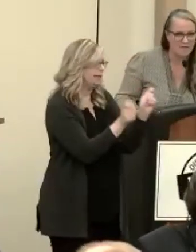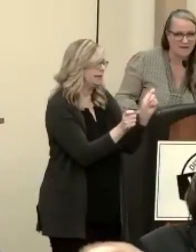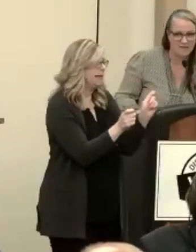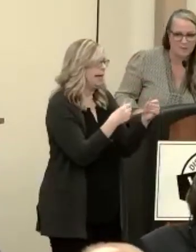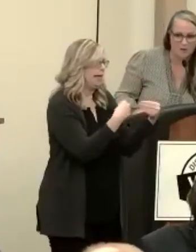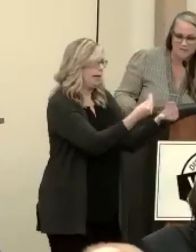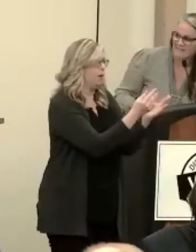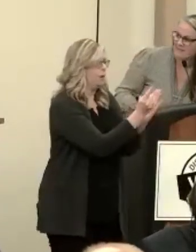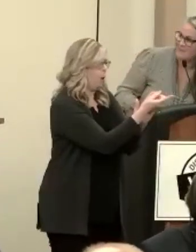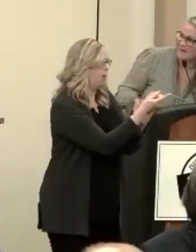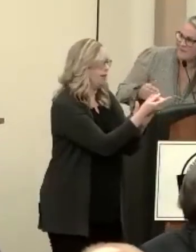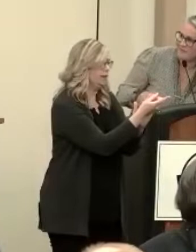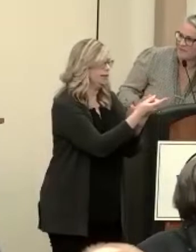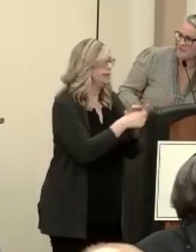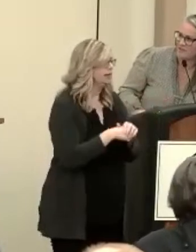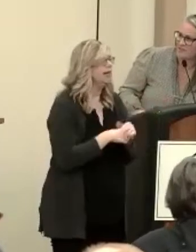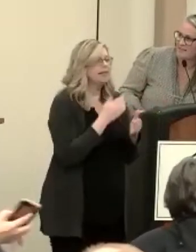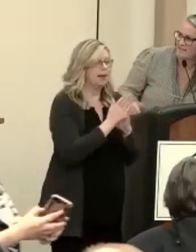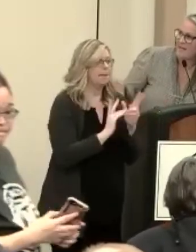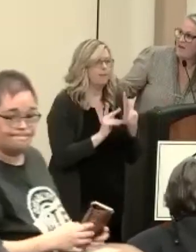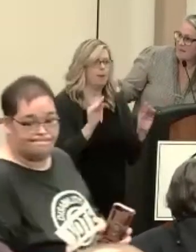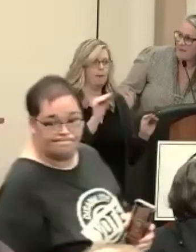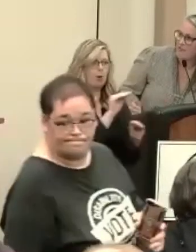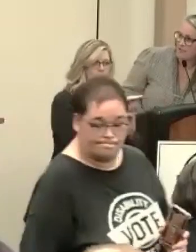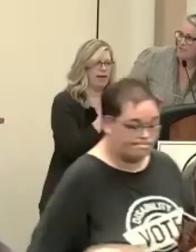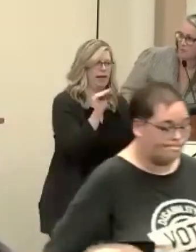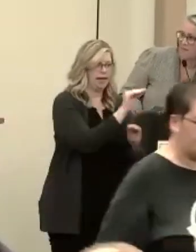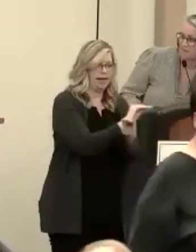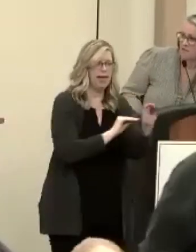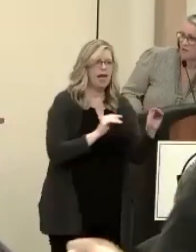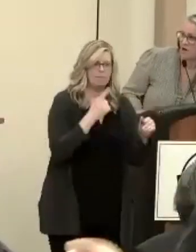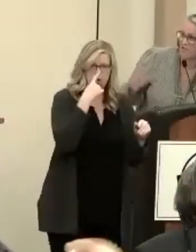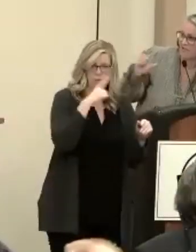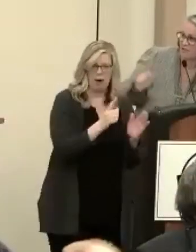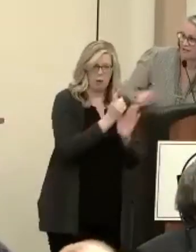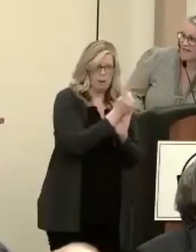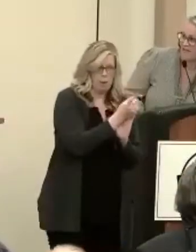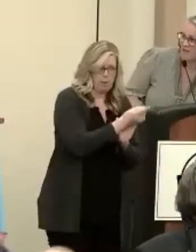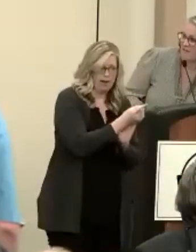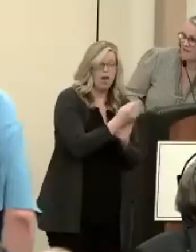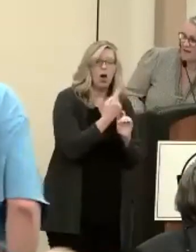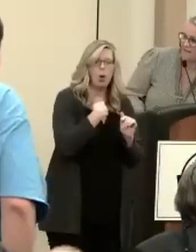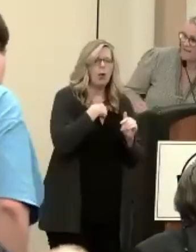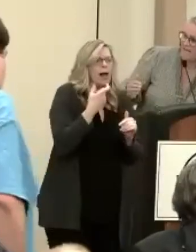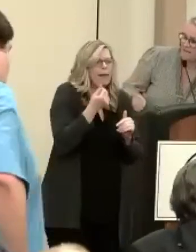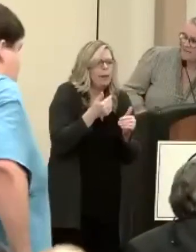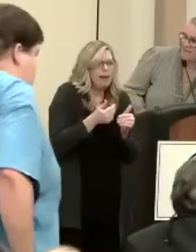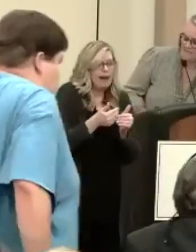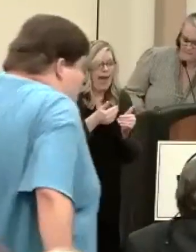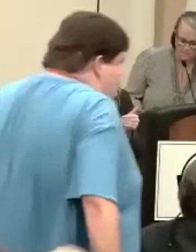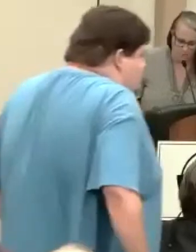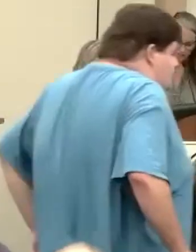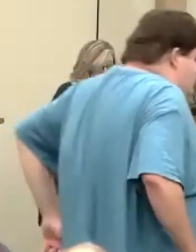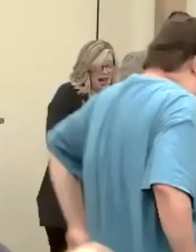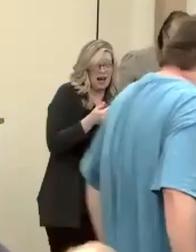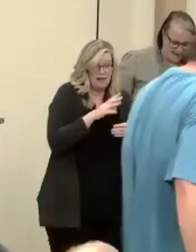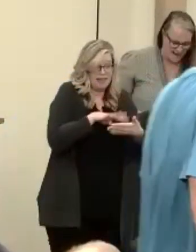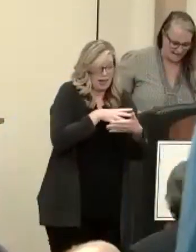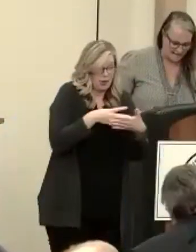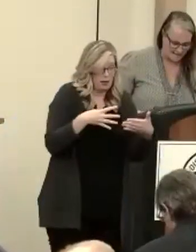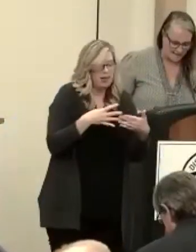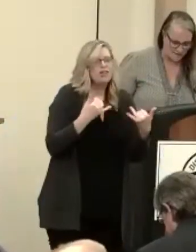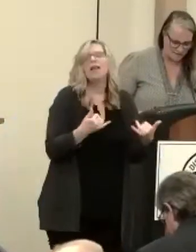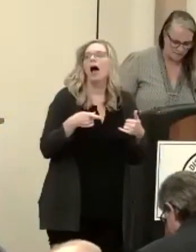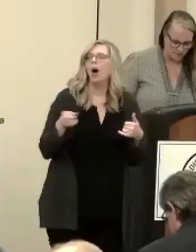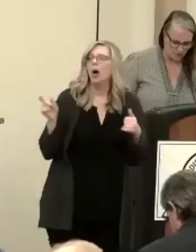time, I think, has prompted some people to shift seats. Maybe just a moment, since we are a touch ahead of time, in fact, to take a sip of water and